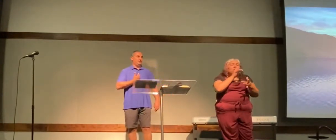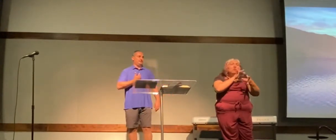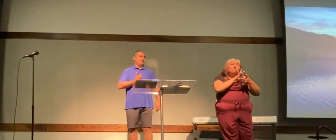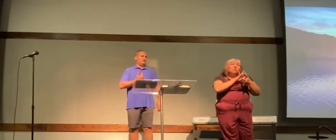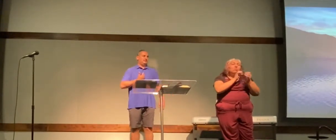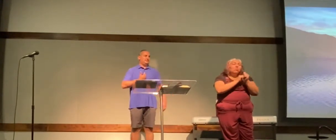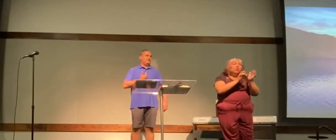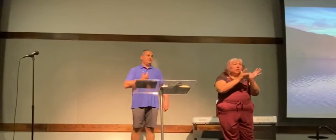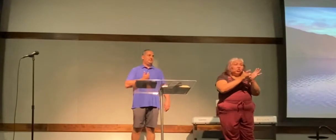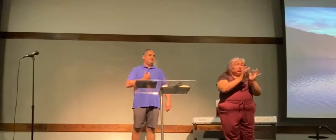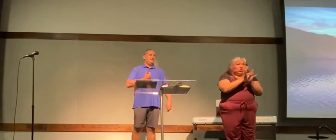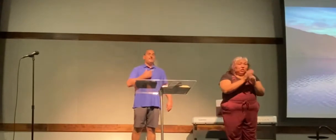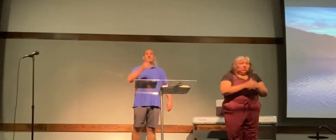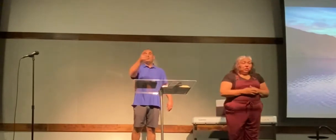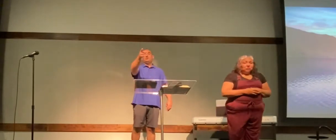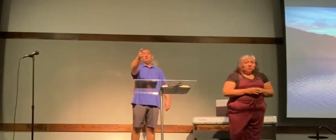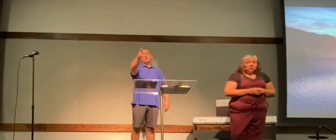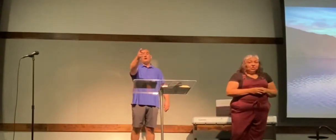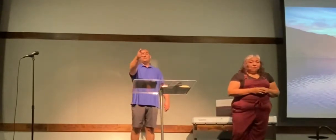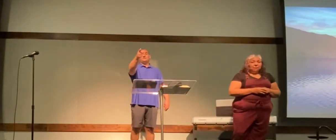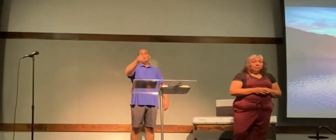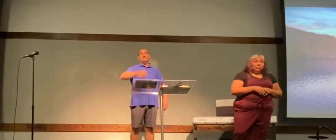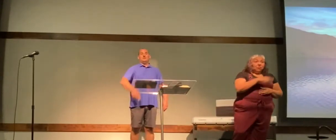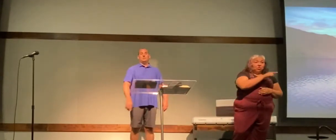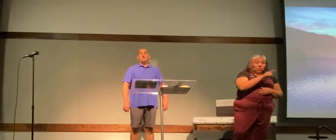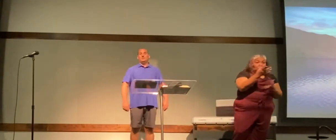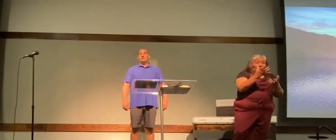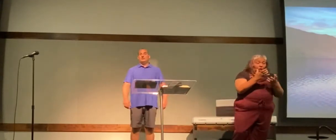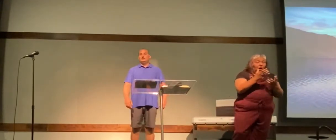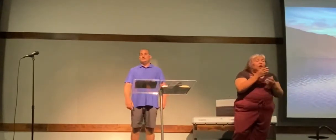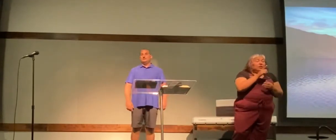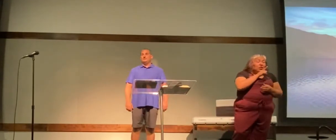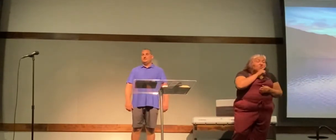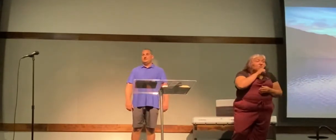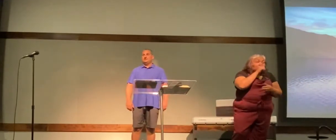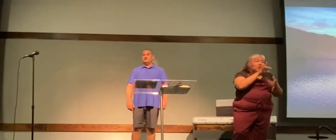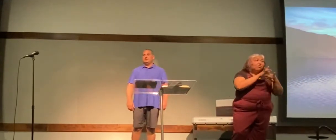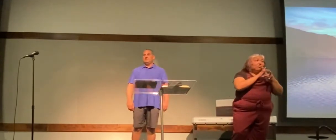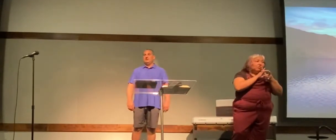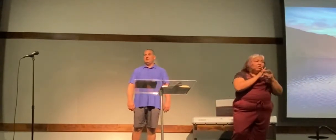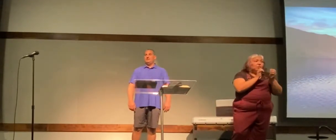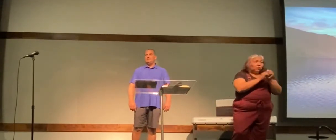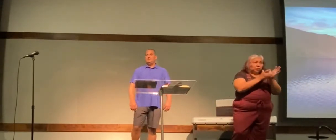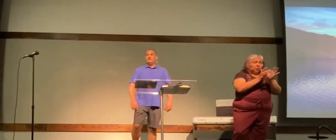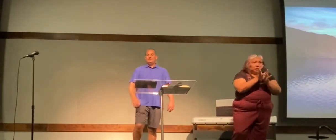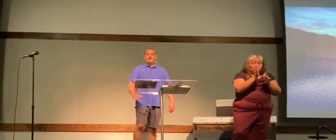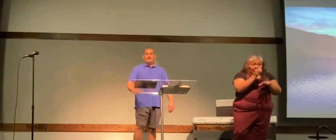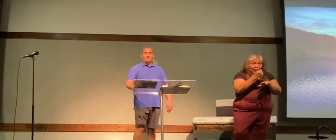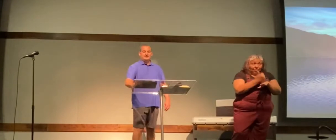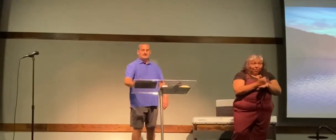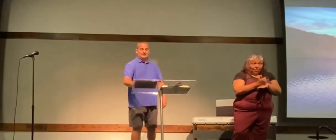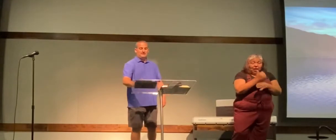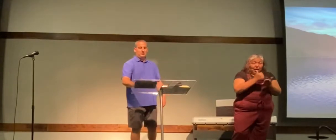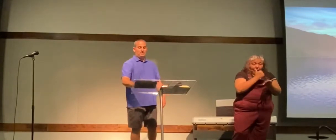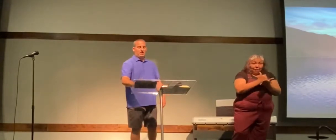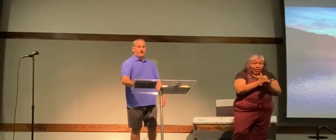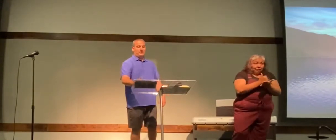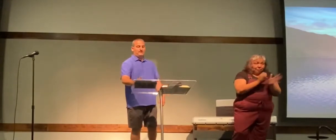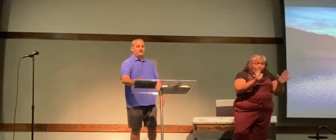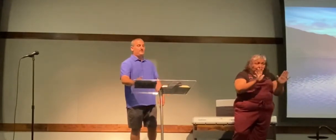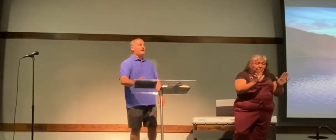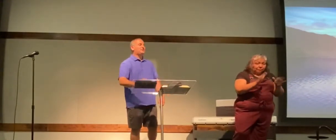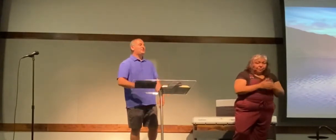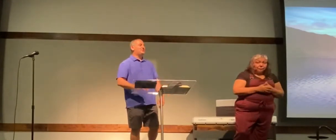with Jesus. You want a real relationship with Jesus. Amen? Amen. Listen, some of you